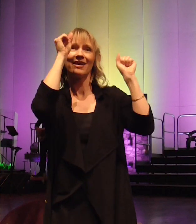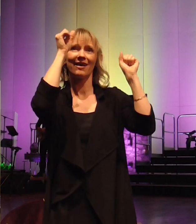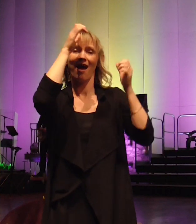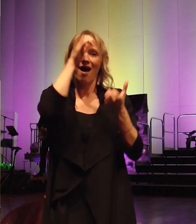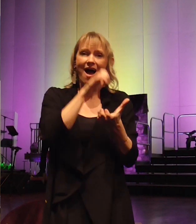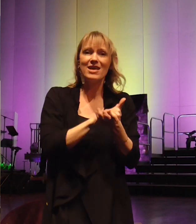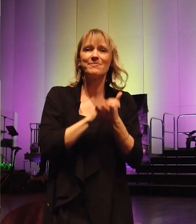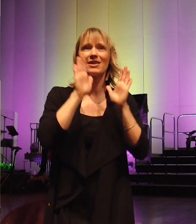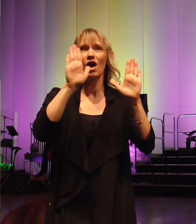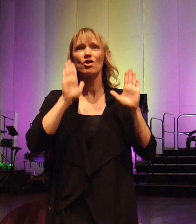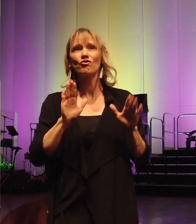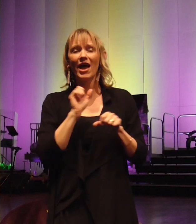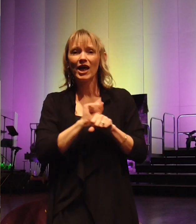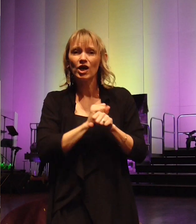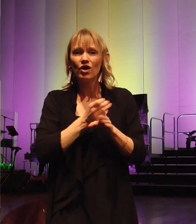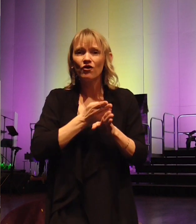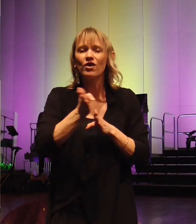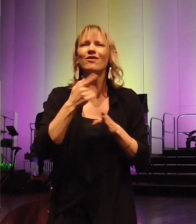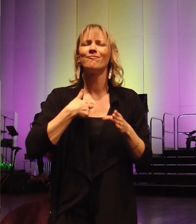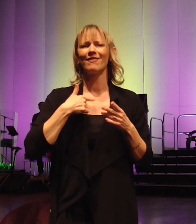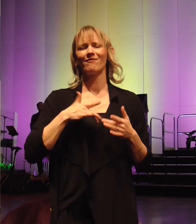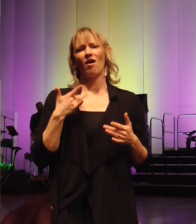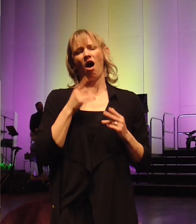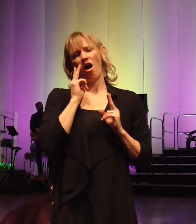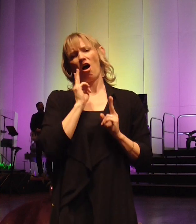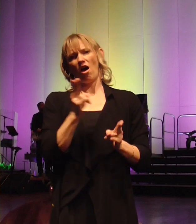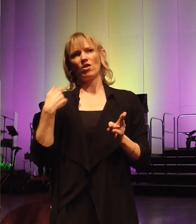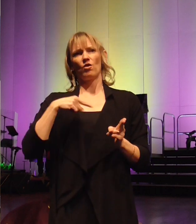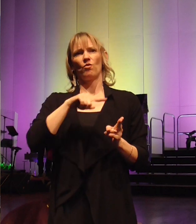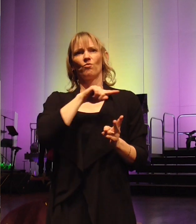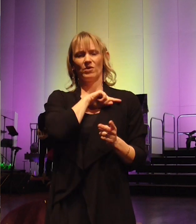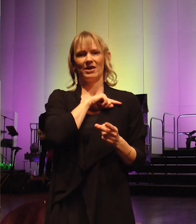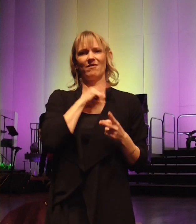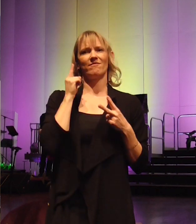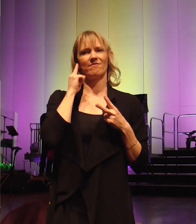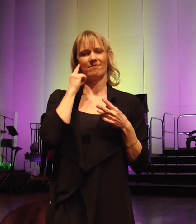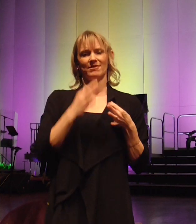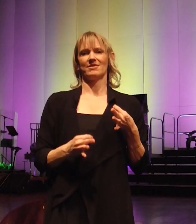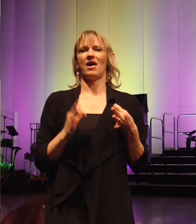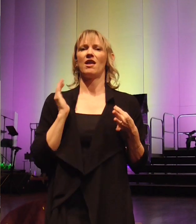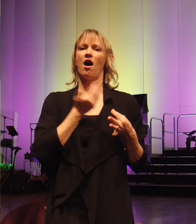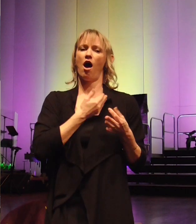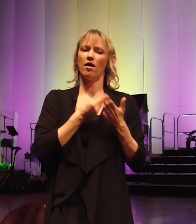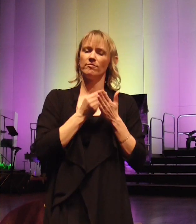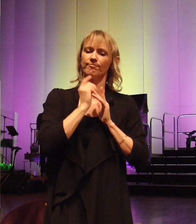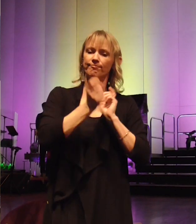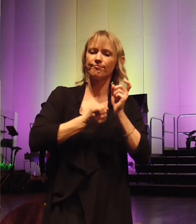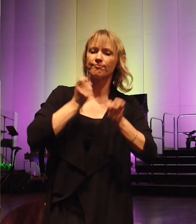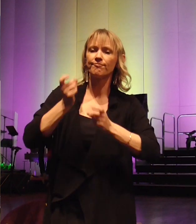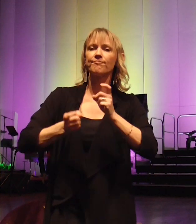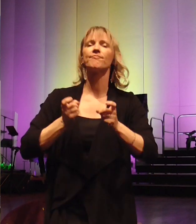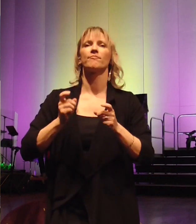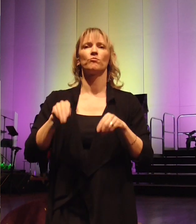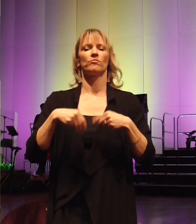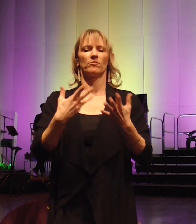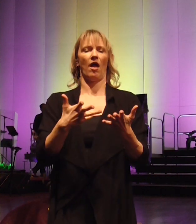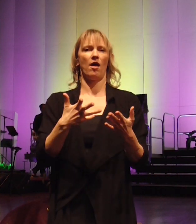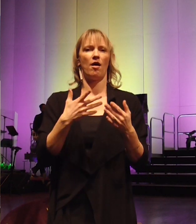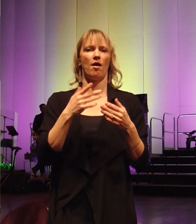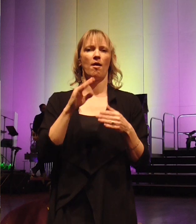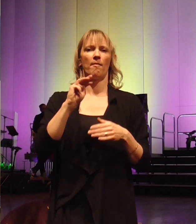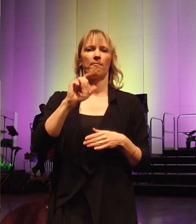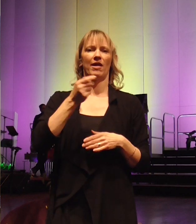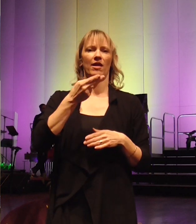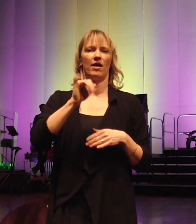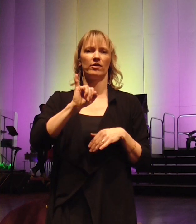career, and I'm so honored that we've chosen in our giving to give to the Mile High Church Foundation. We've brought